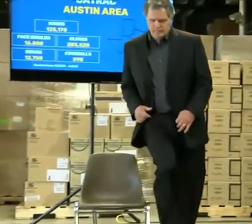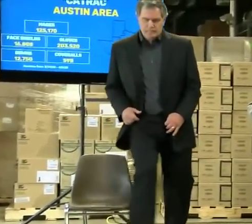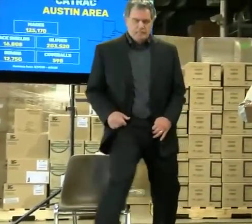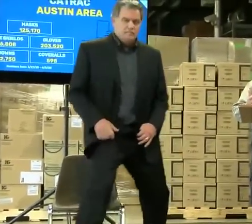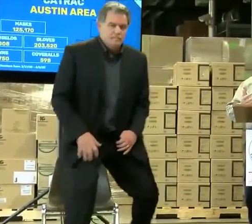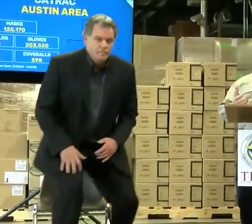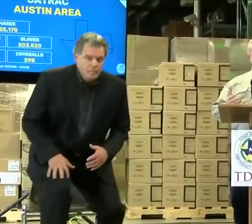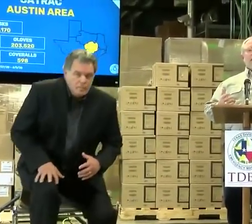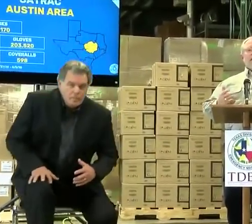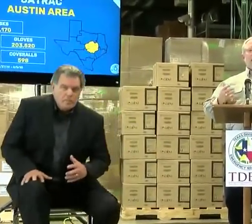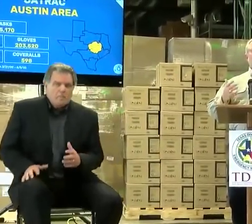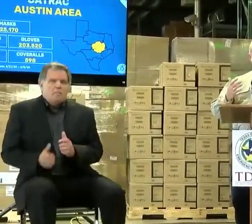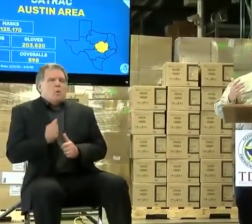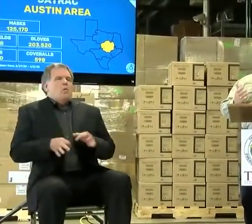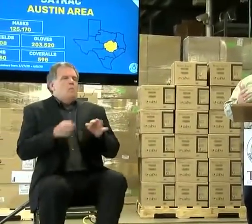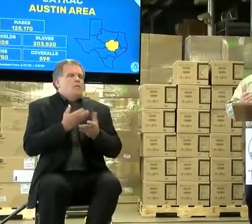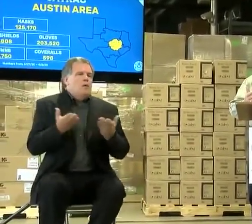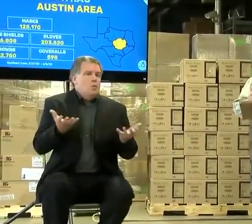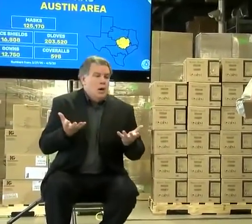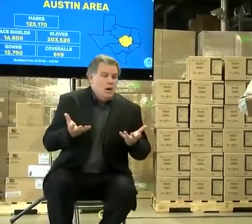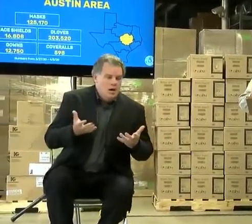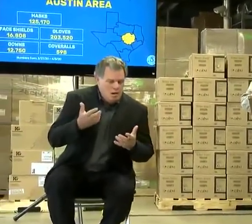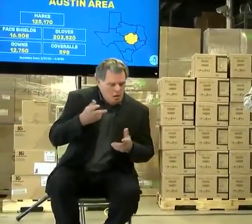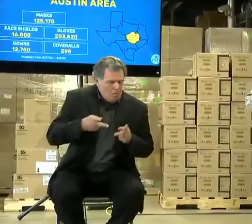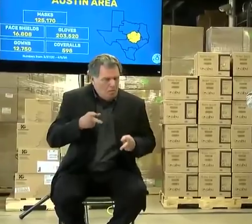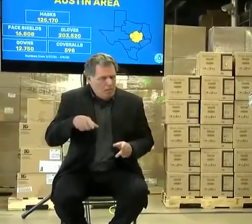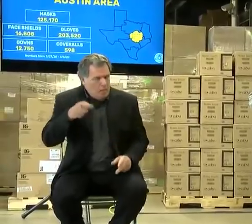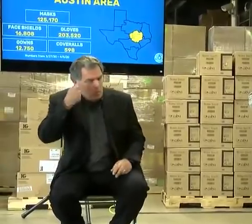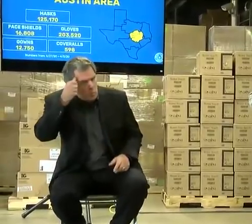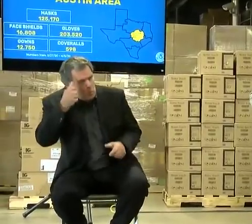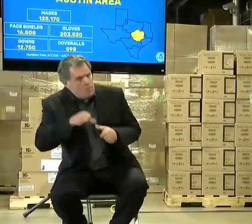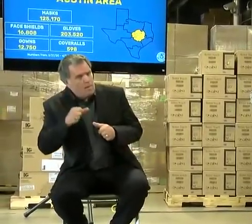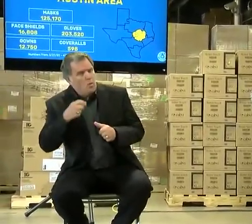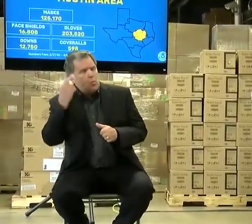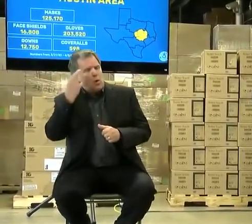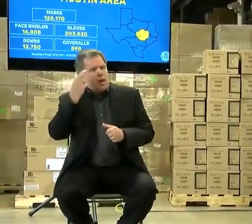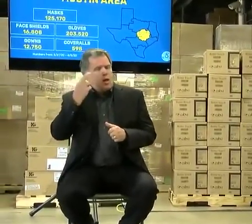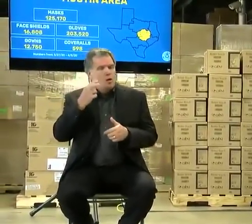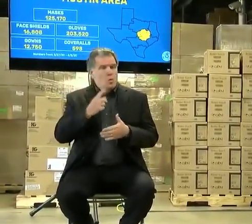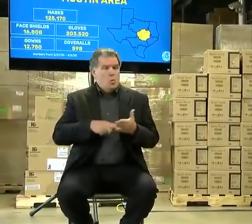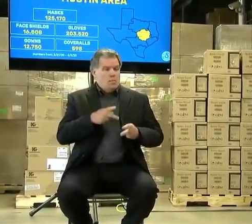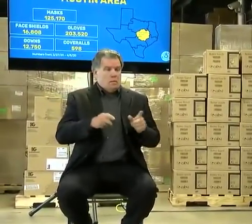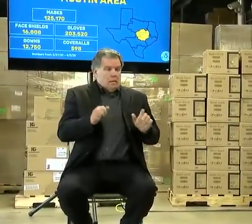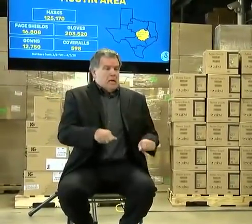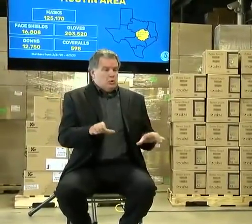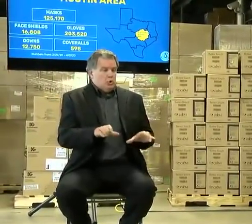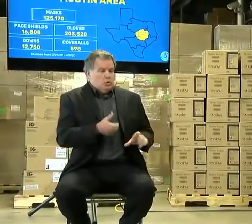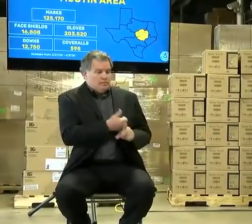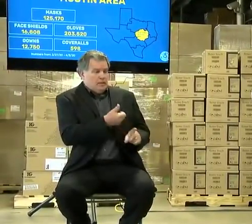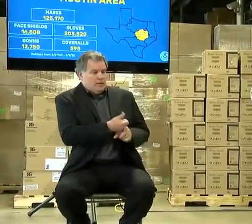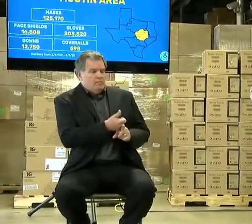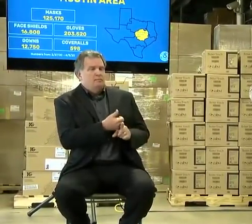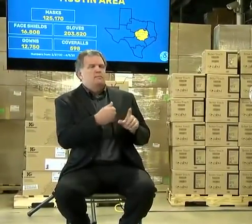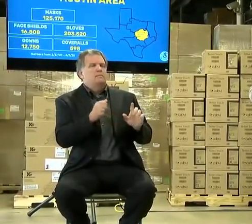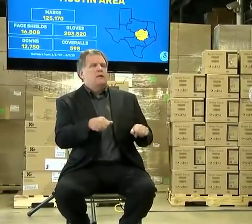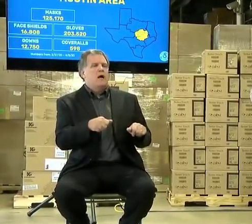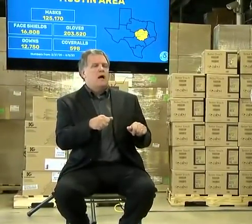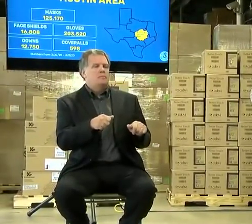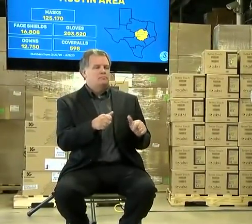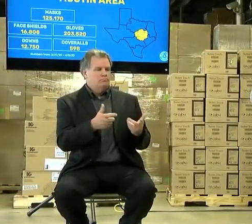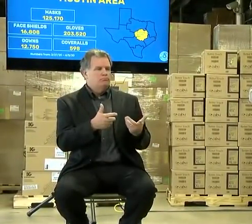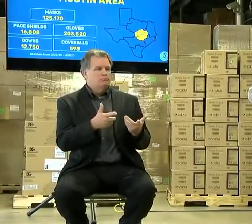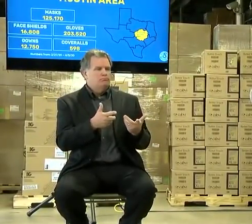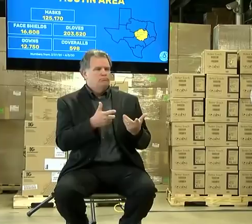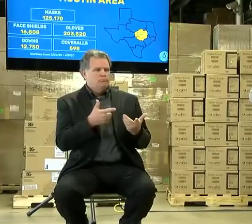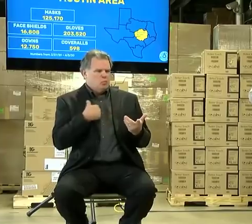people to realize that they have things that they can do that they already have been doing, that we believe there's